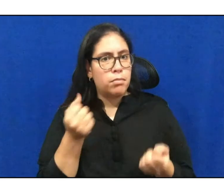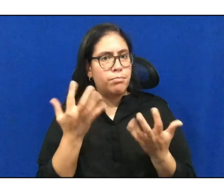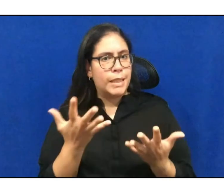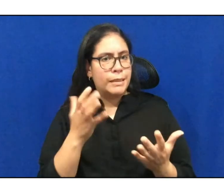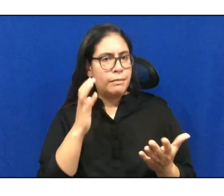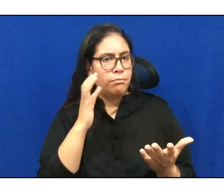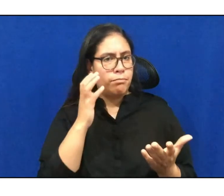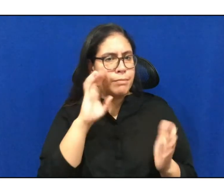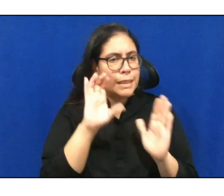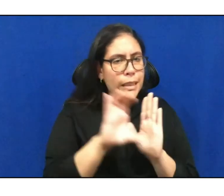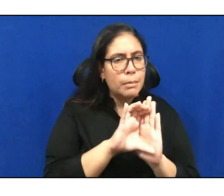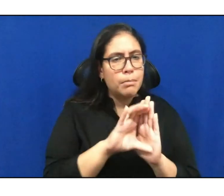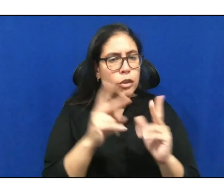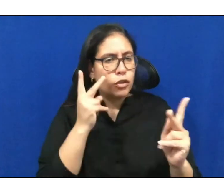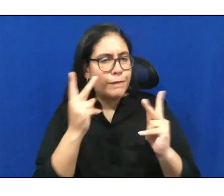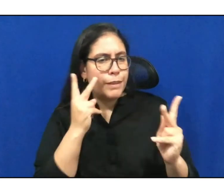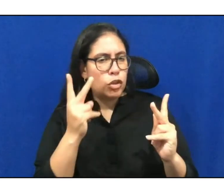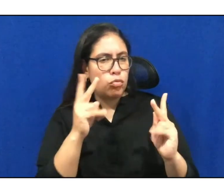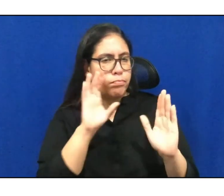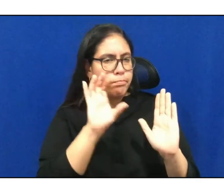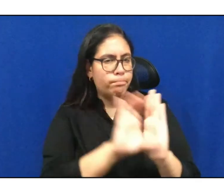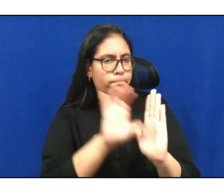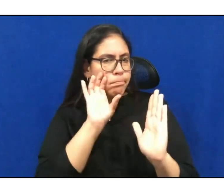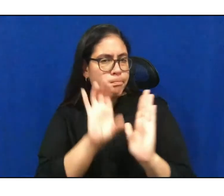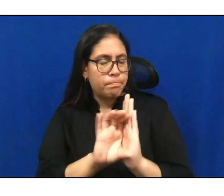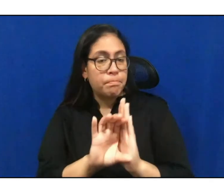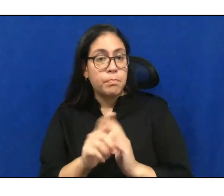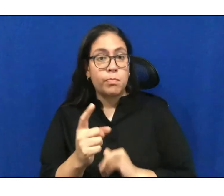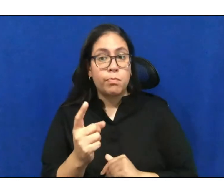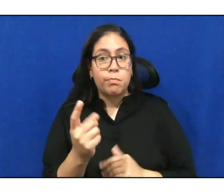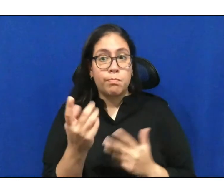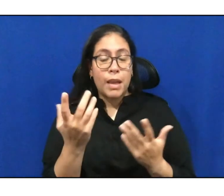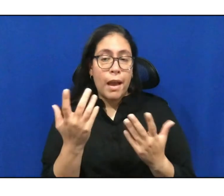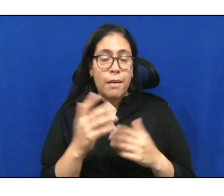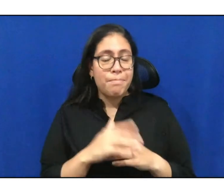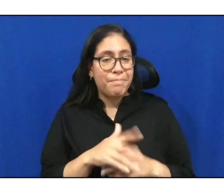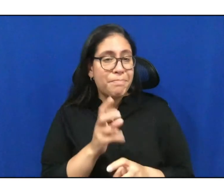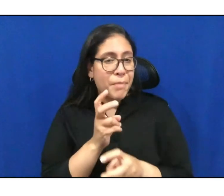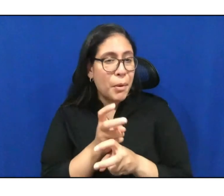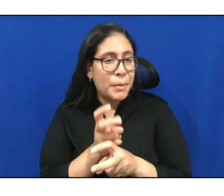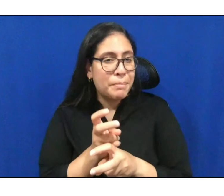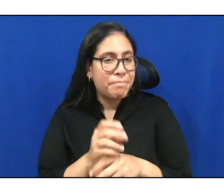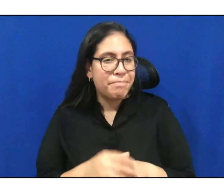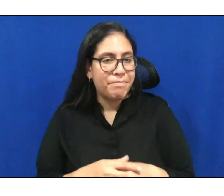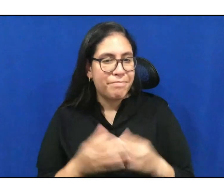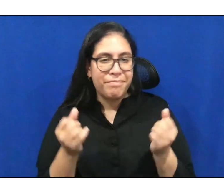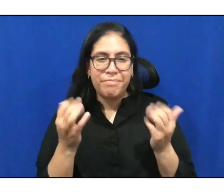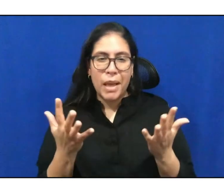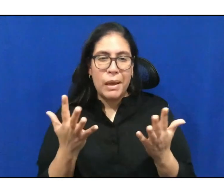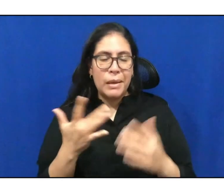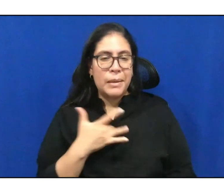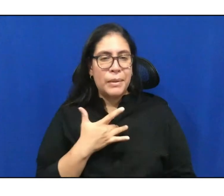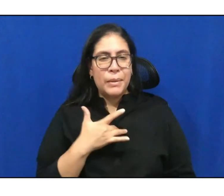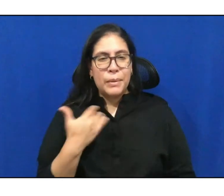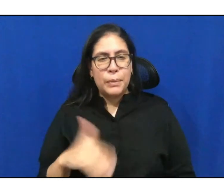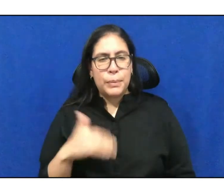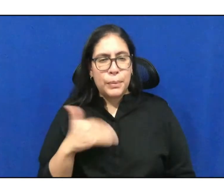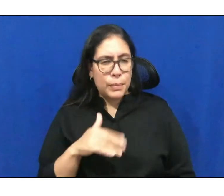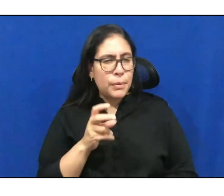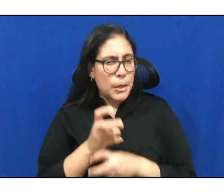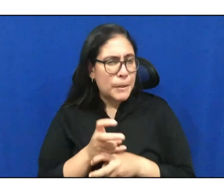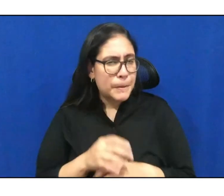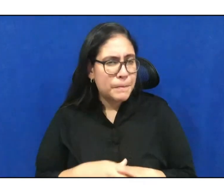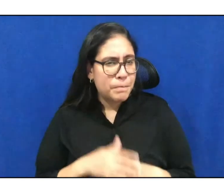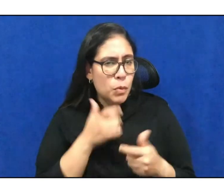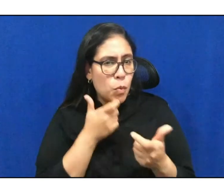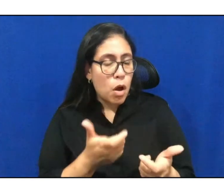And the one thing that it's hard. It's hard. There's a lot that's hard to watch, but there's a lot that I love